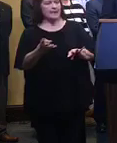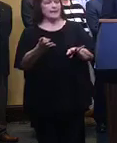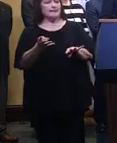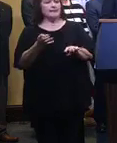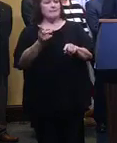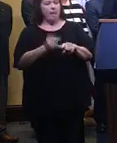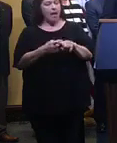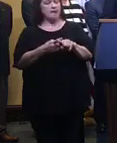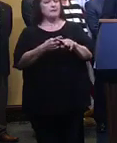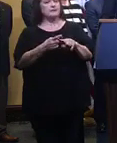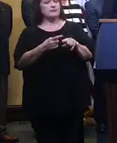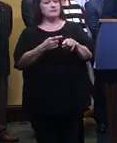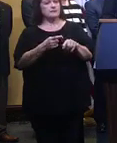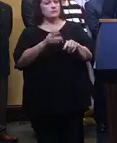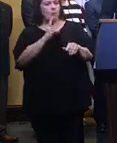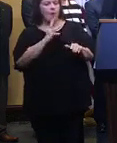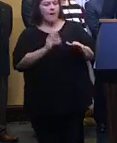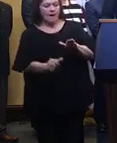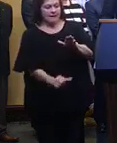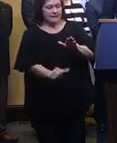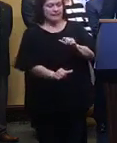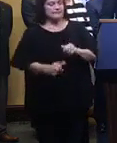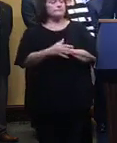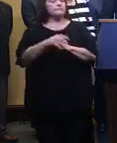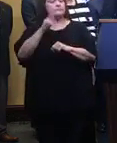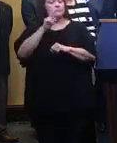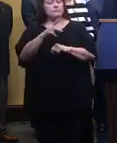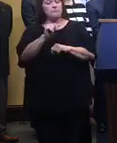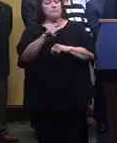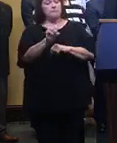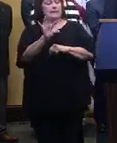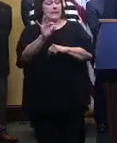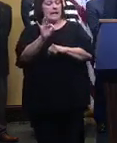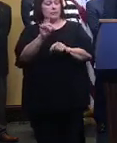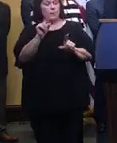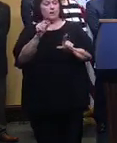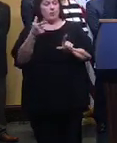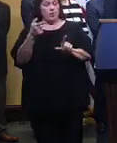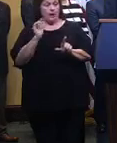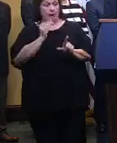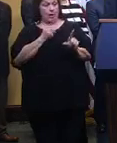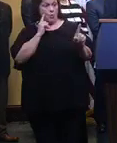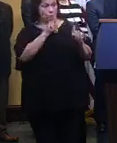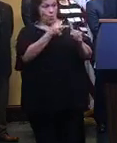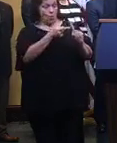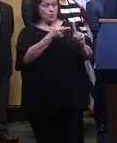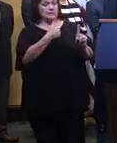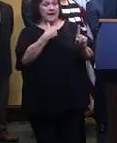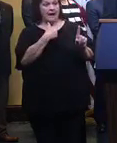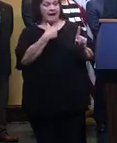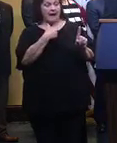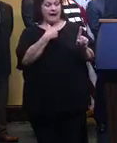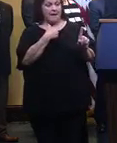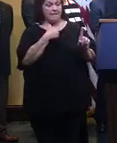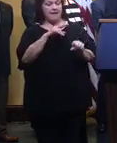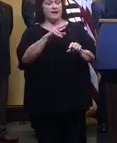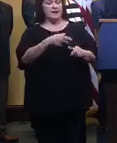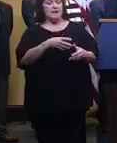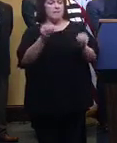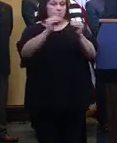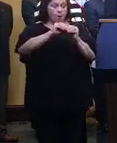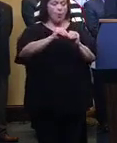places effectively. If you look at page 9, by 2021, our goal is to have 12 vac trucks operating. We haven't had that.